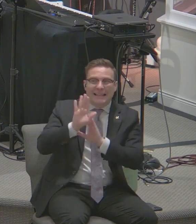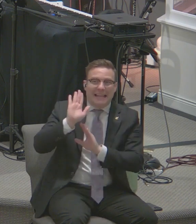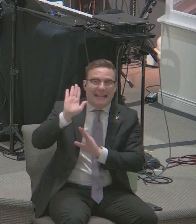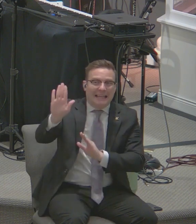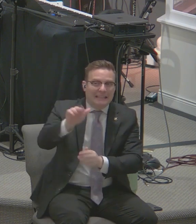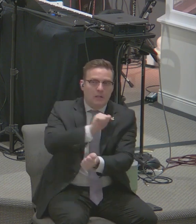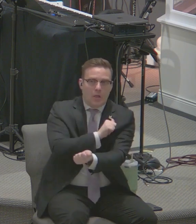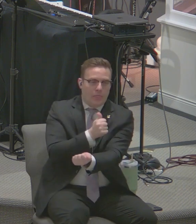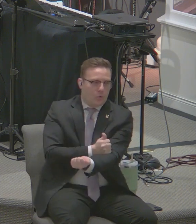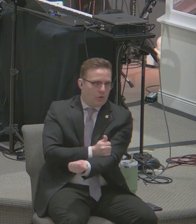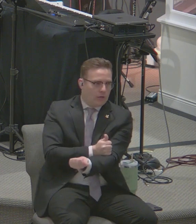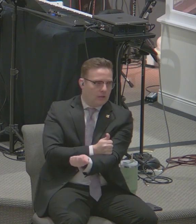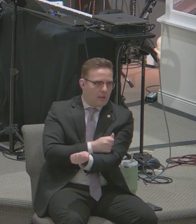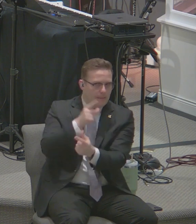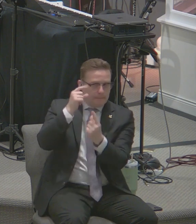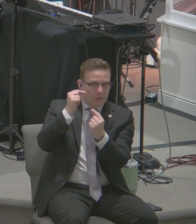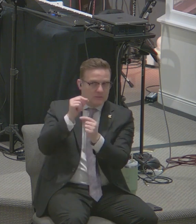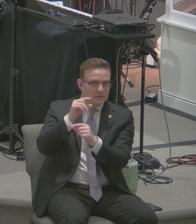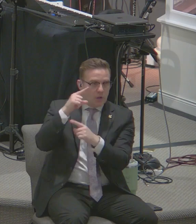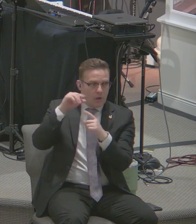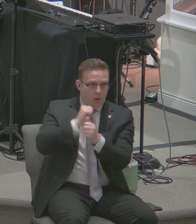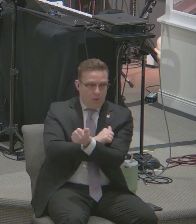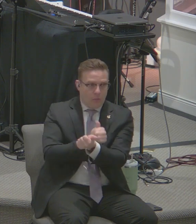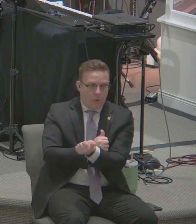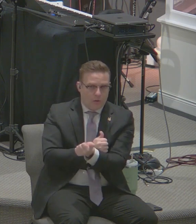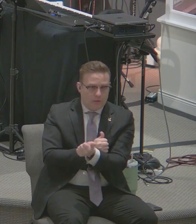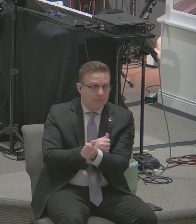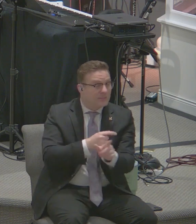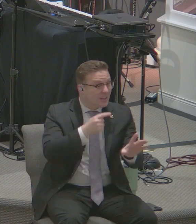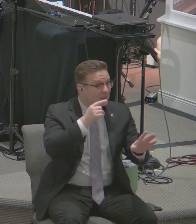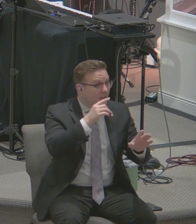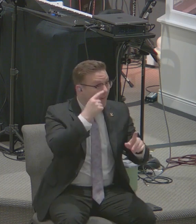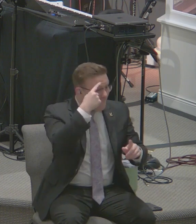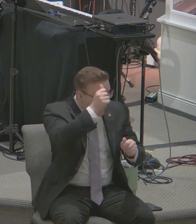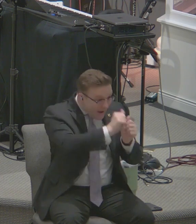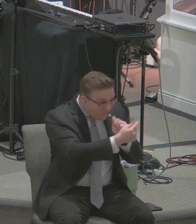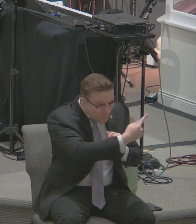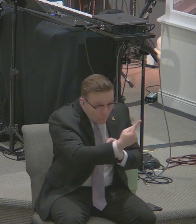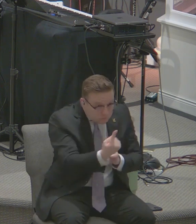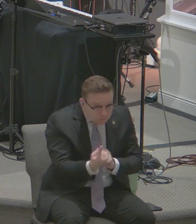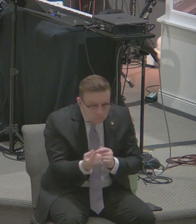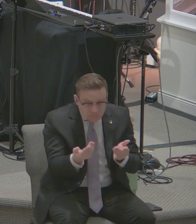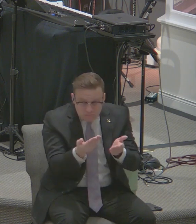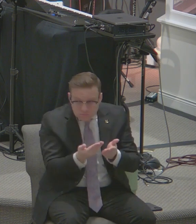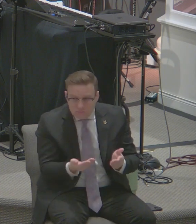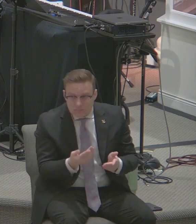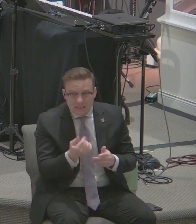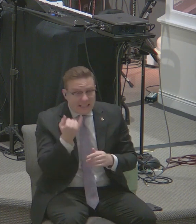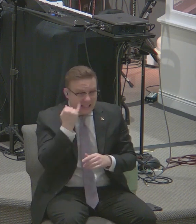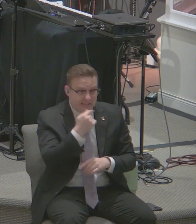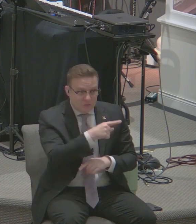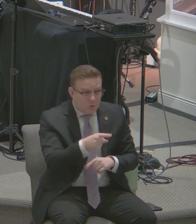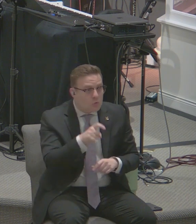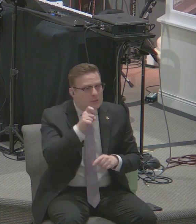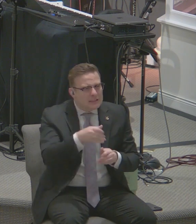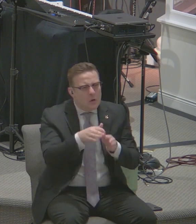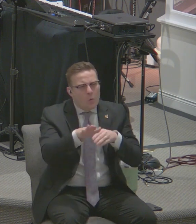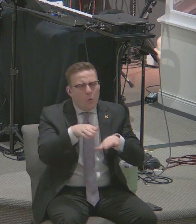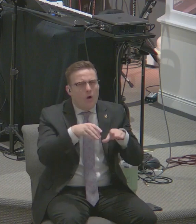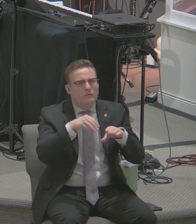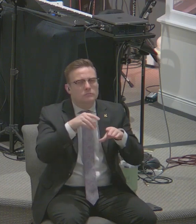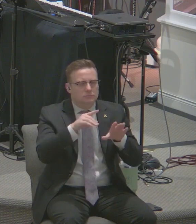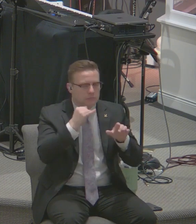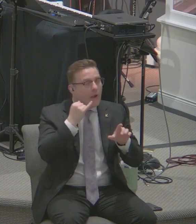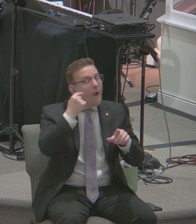I'm going to tell us, church, that in order for all of us, every single one of us, to walk in our divine will of